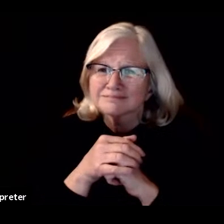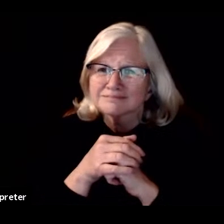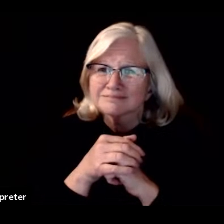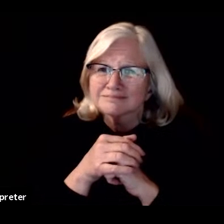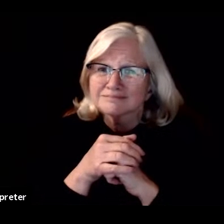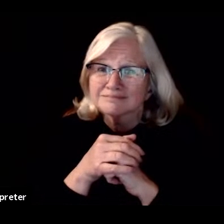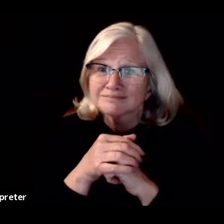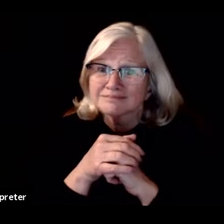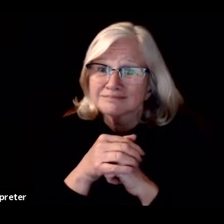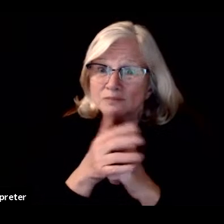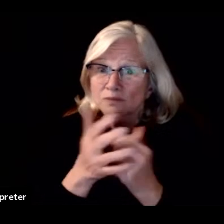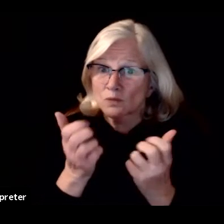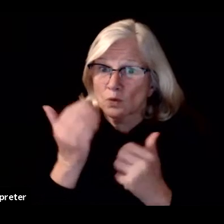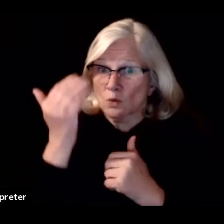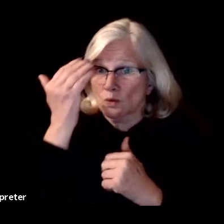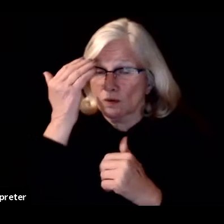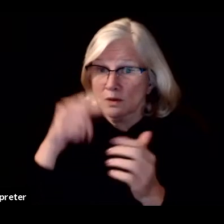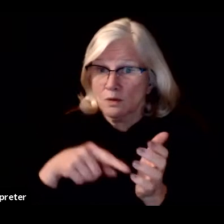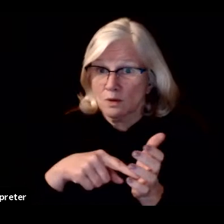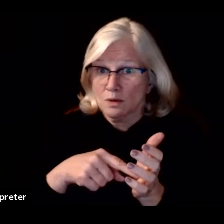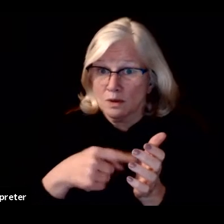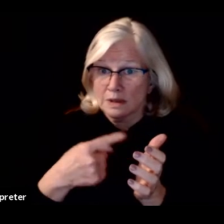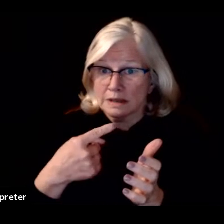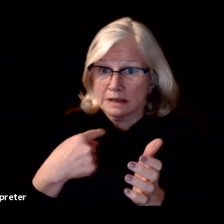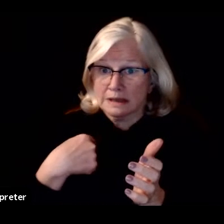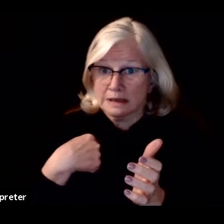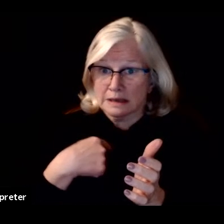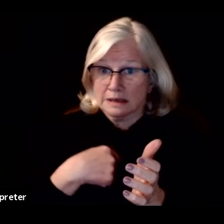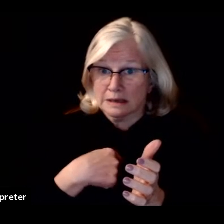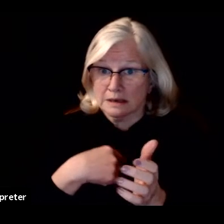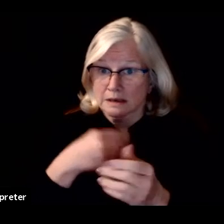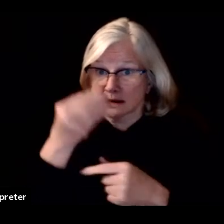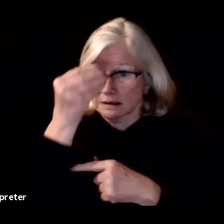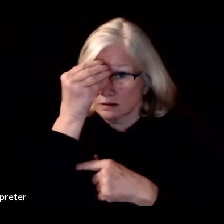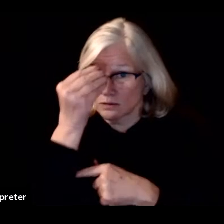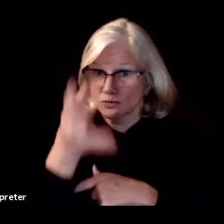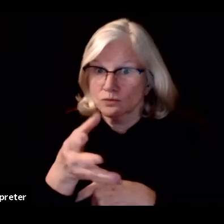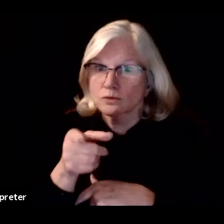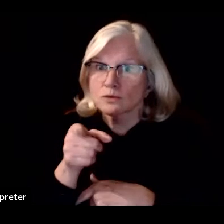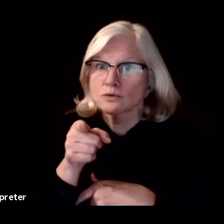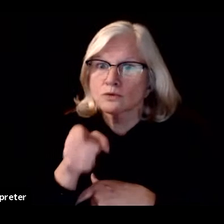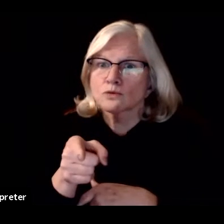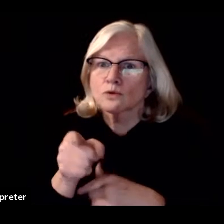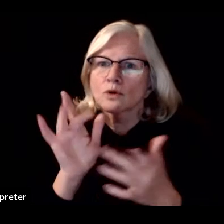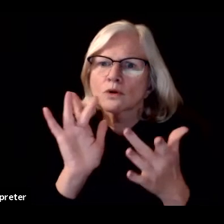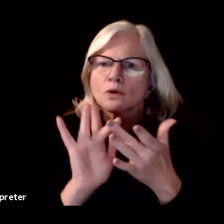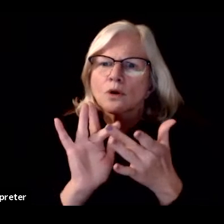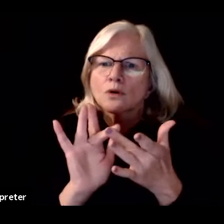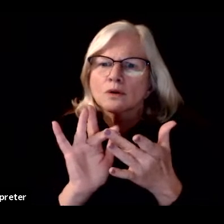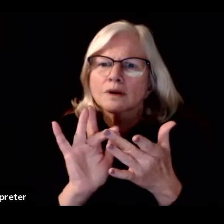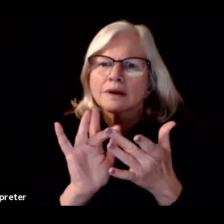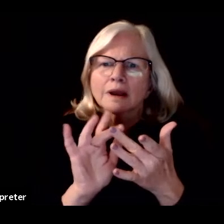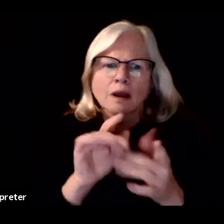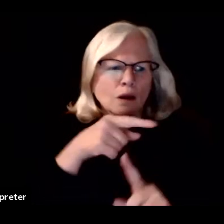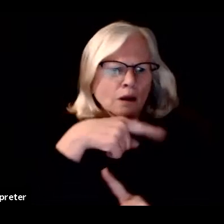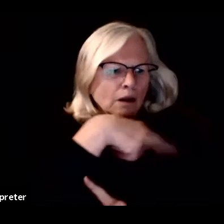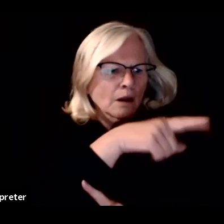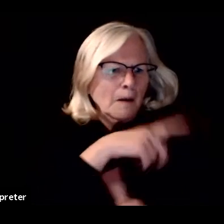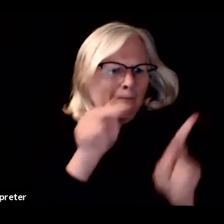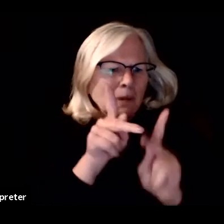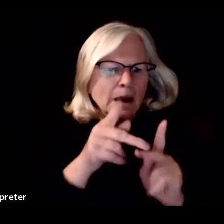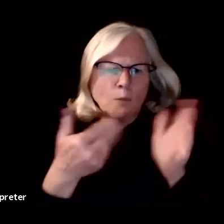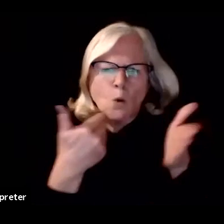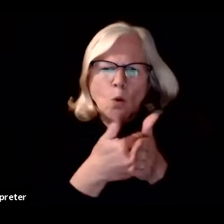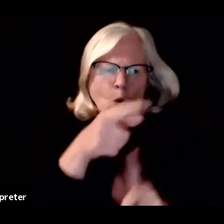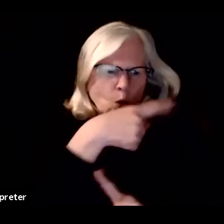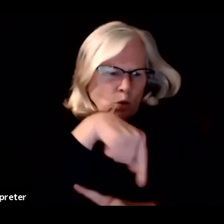get the call from us, it's very important that if you get a positive COVID test result, please, first of